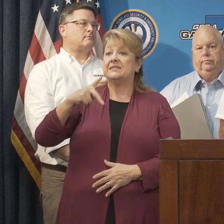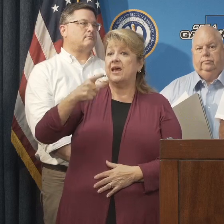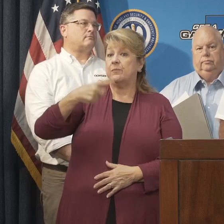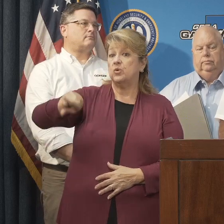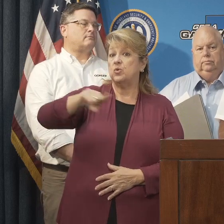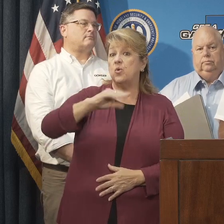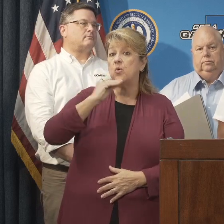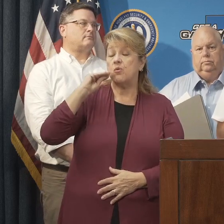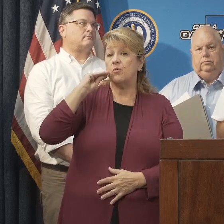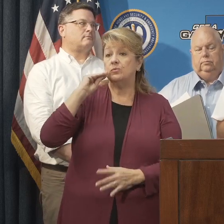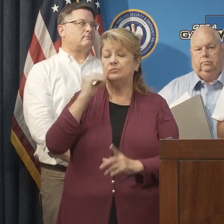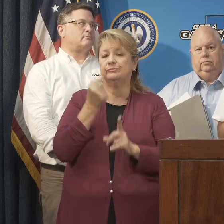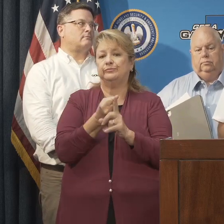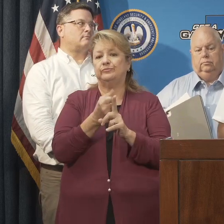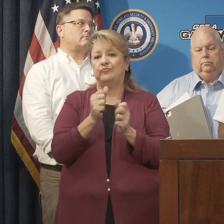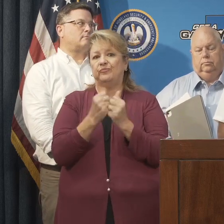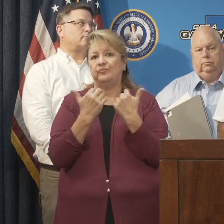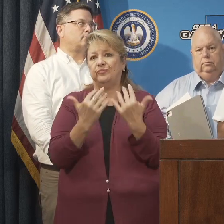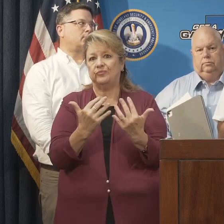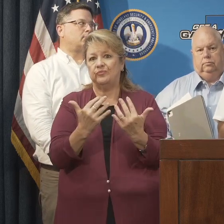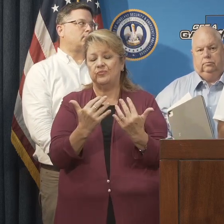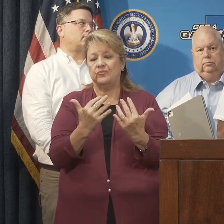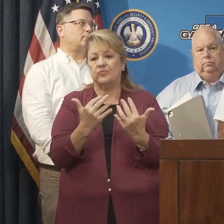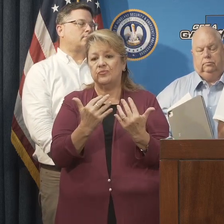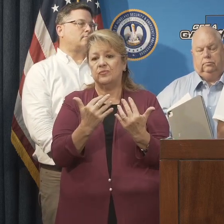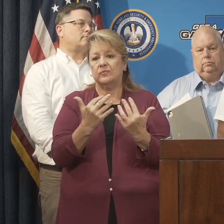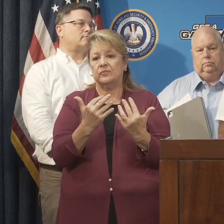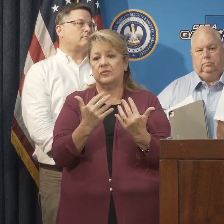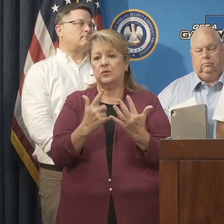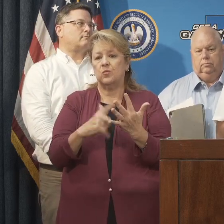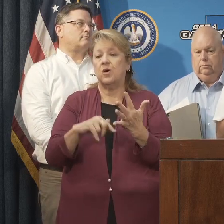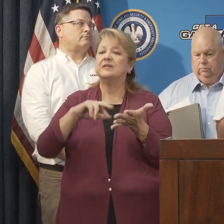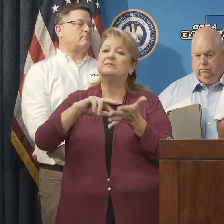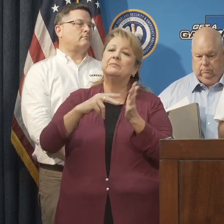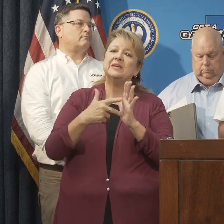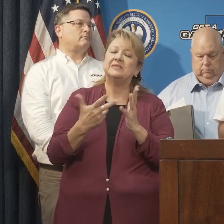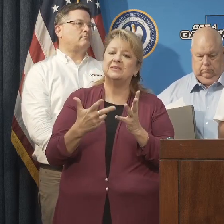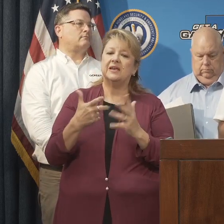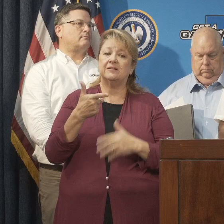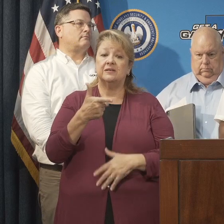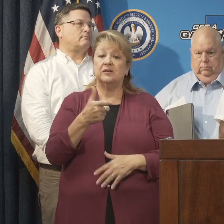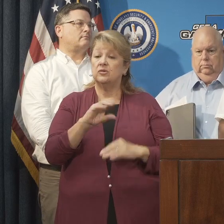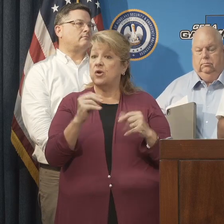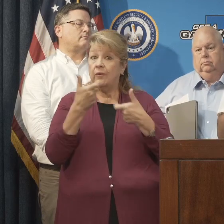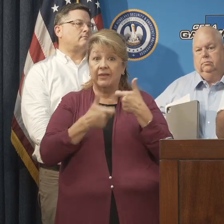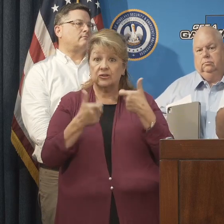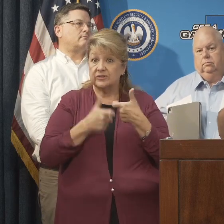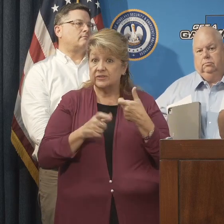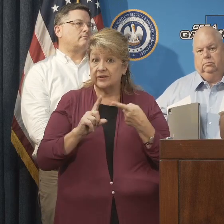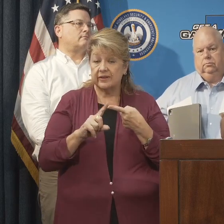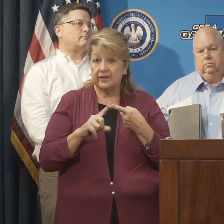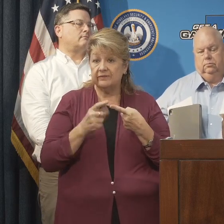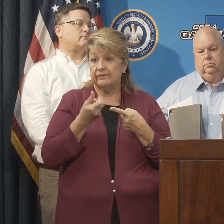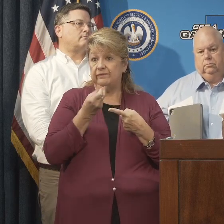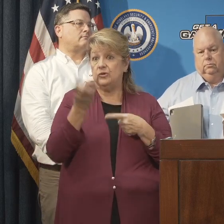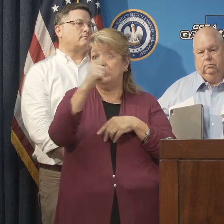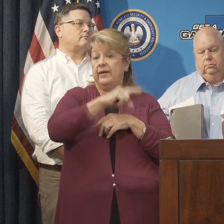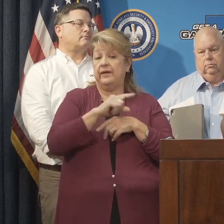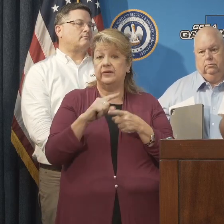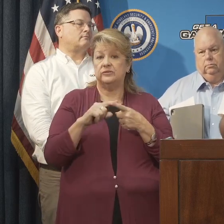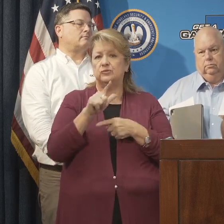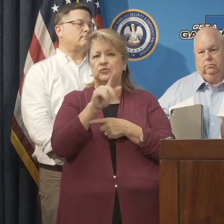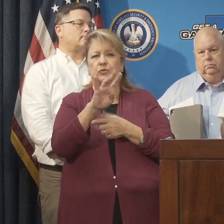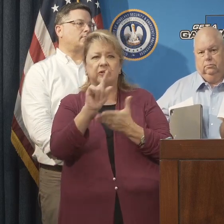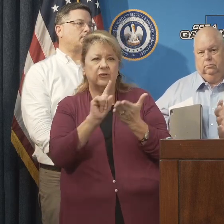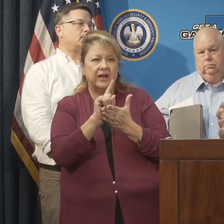by the fires, and what that typically means is that they were without electricity for some period of time, 24